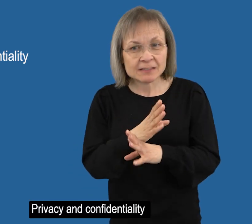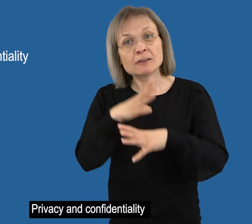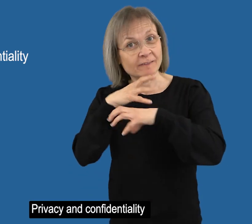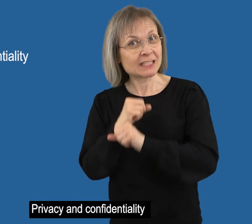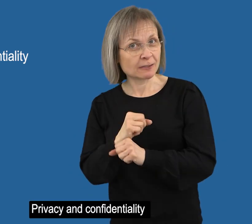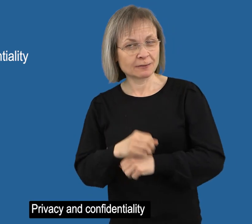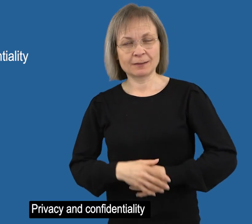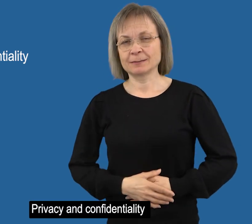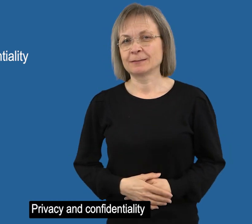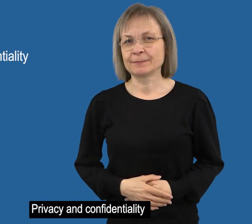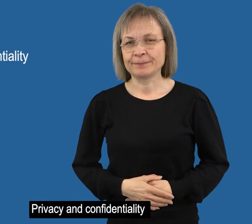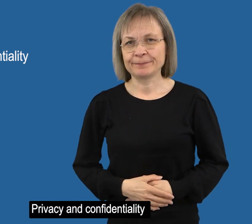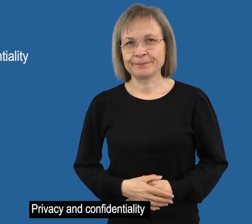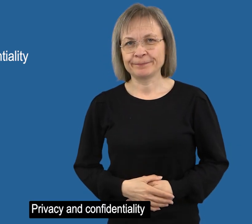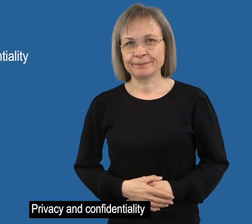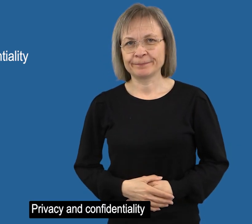Privacy and confidentiality.